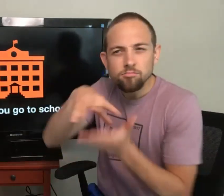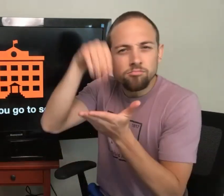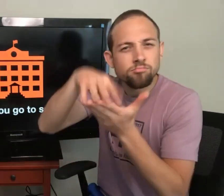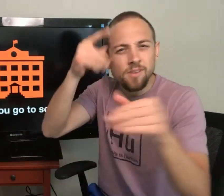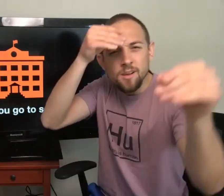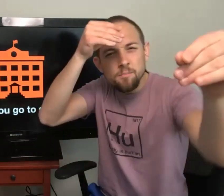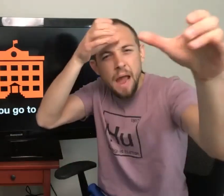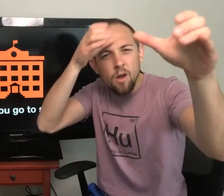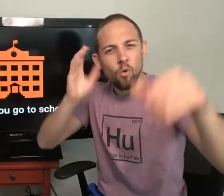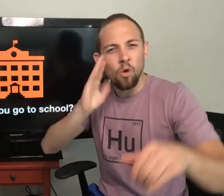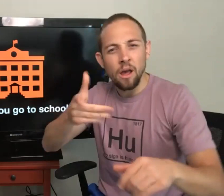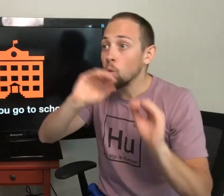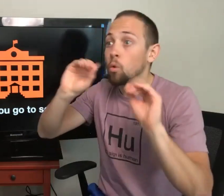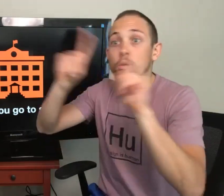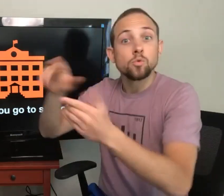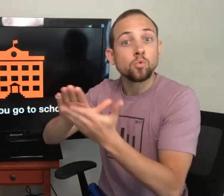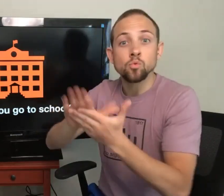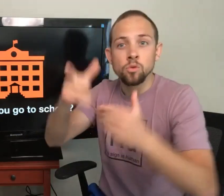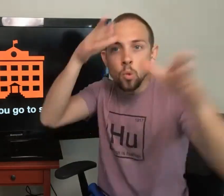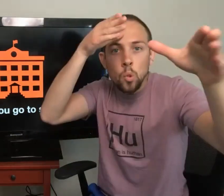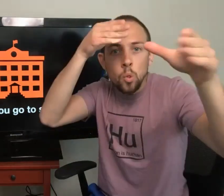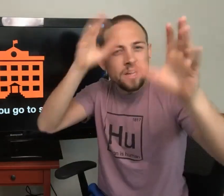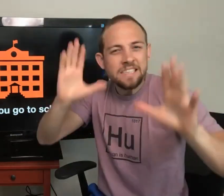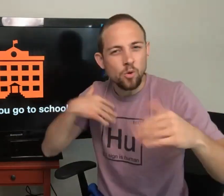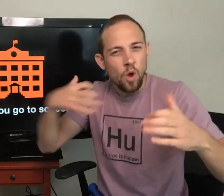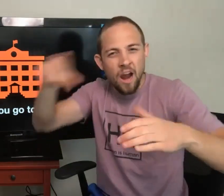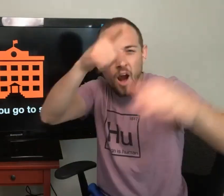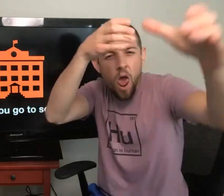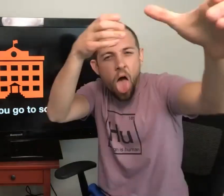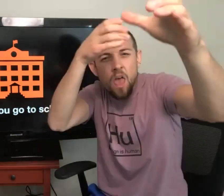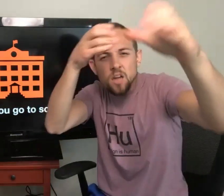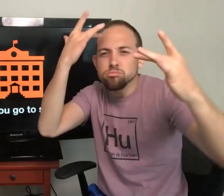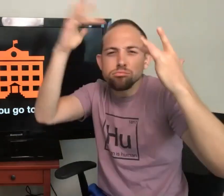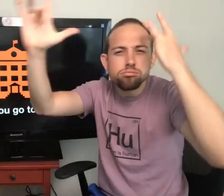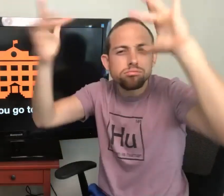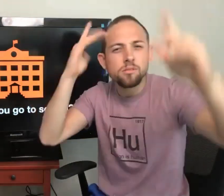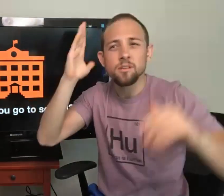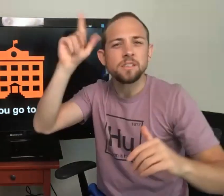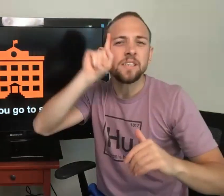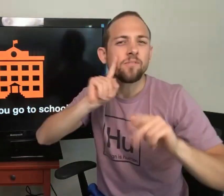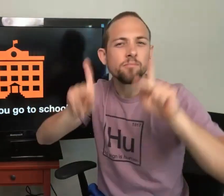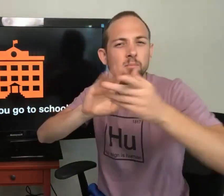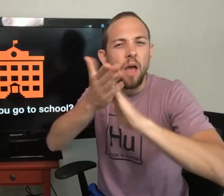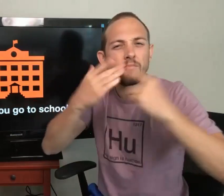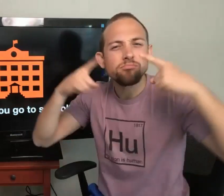Because we go to learn. We go to learn an awful lot at school. We want to all be